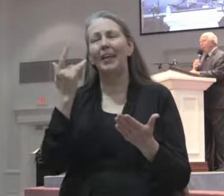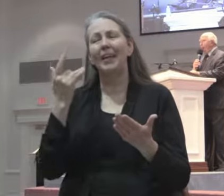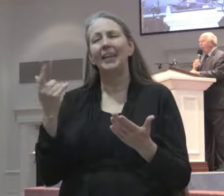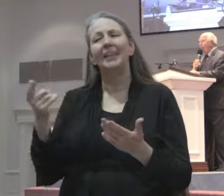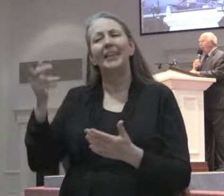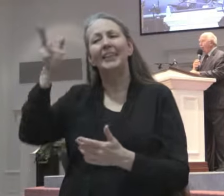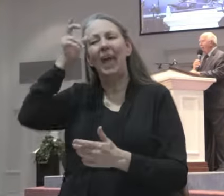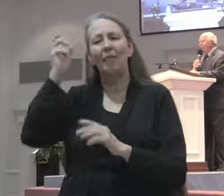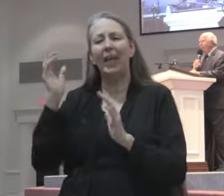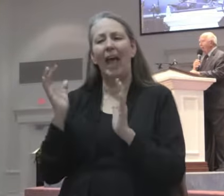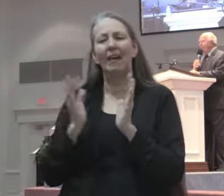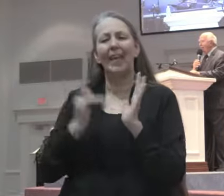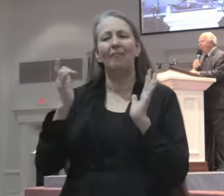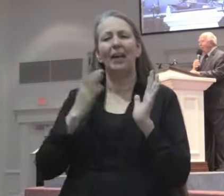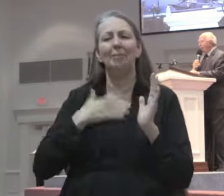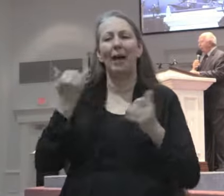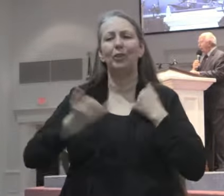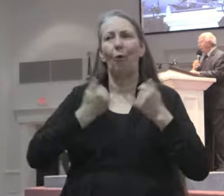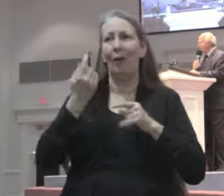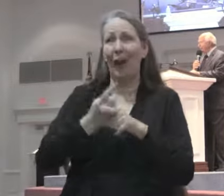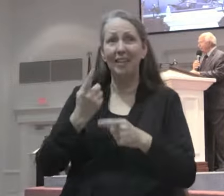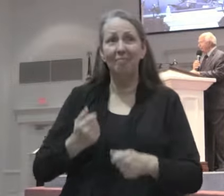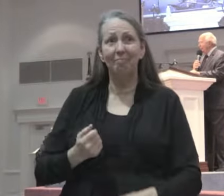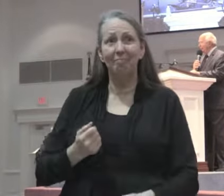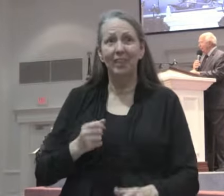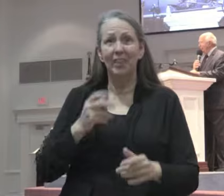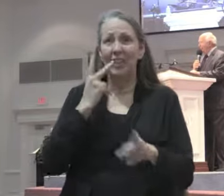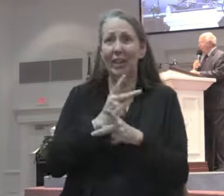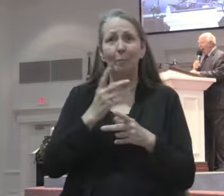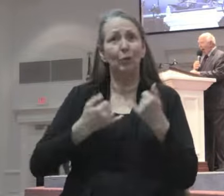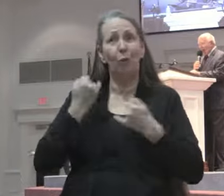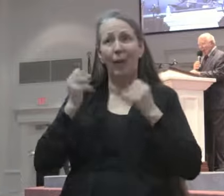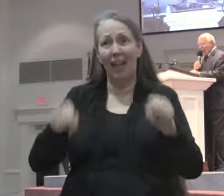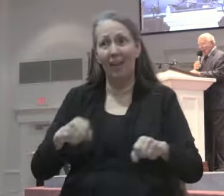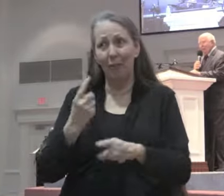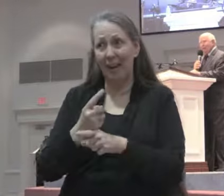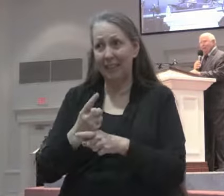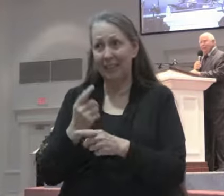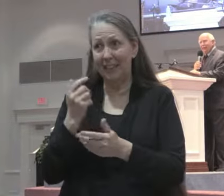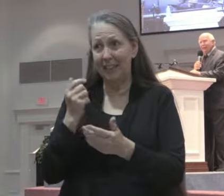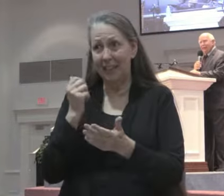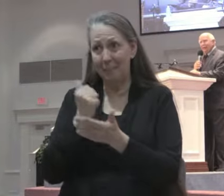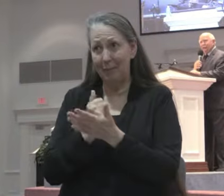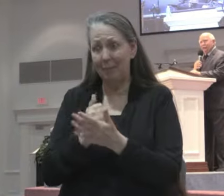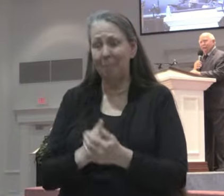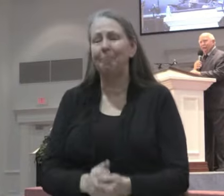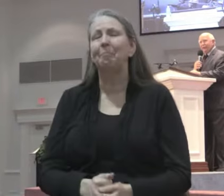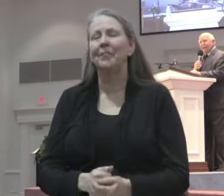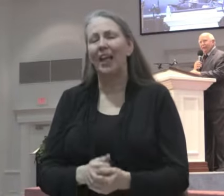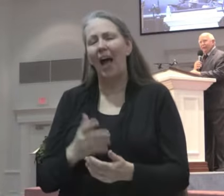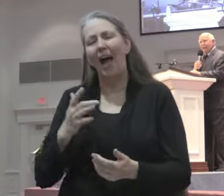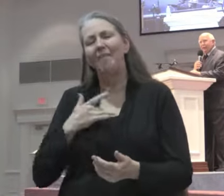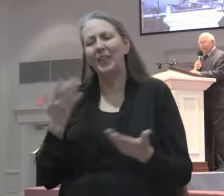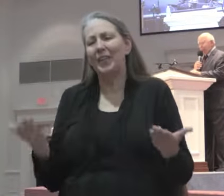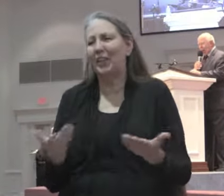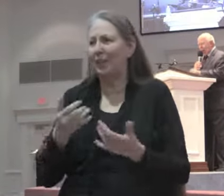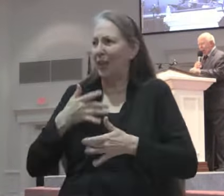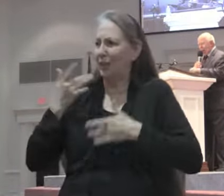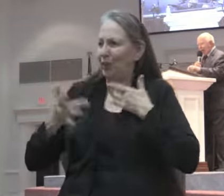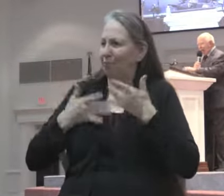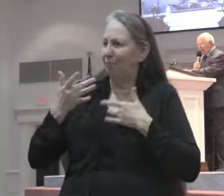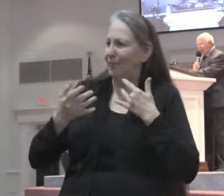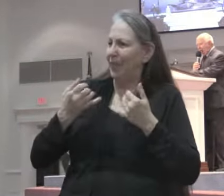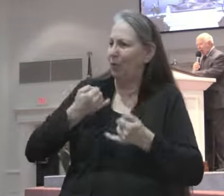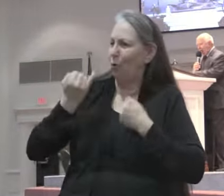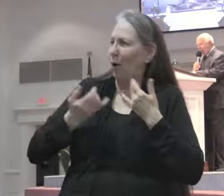with my joy. Aren't you? Praise God. And that's what I feel here tonight with you